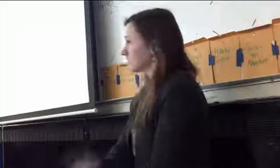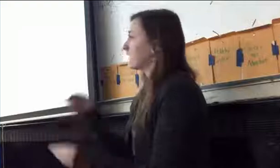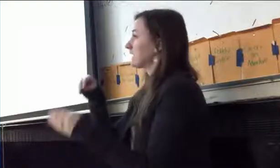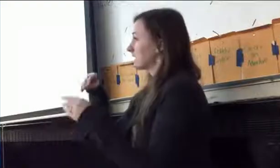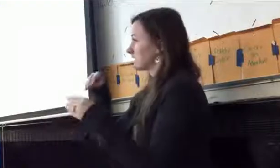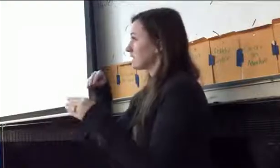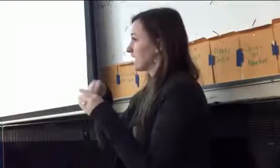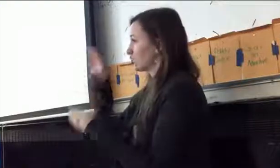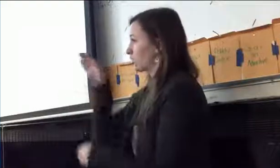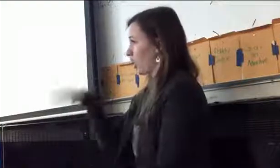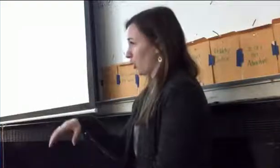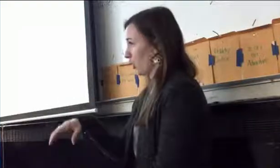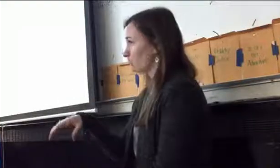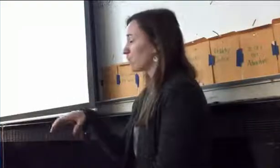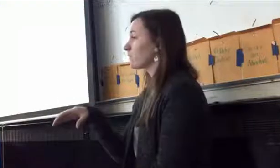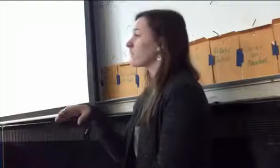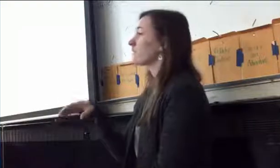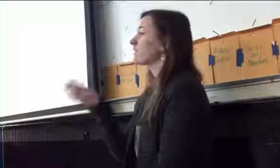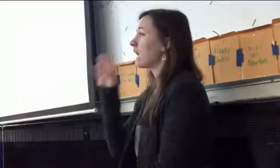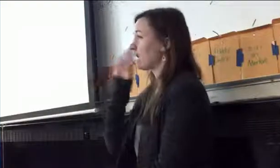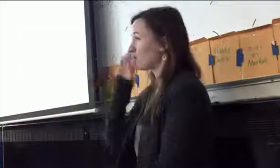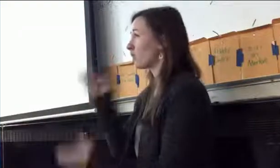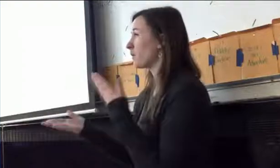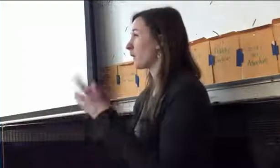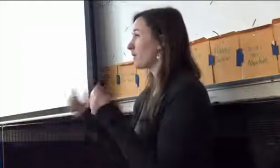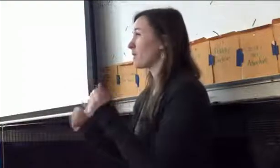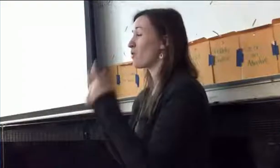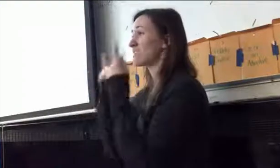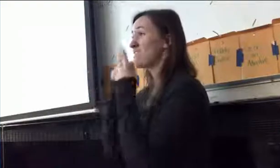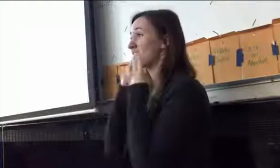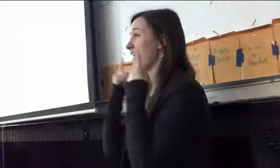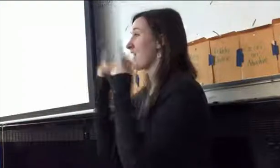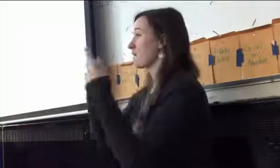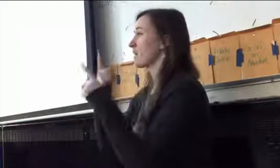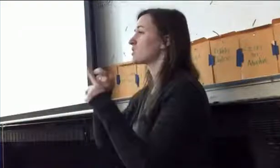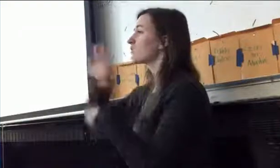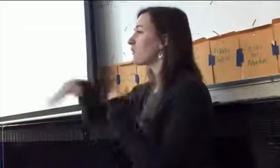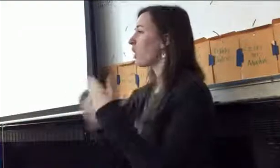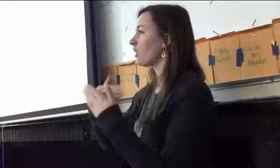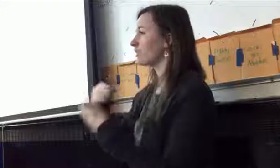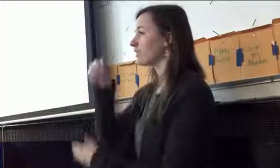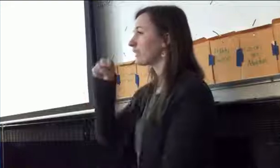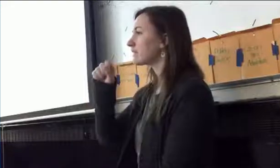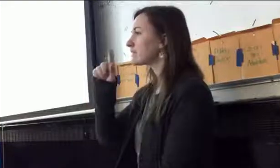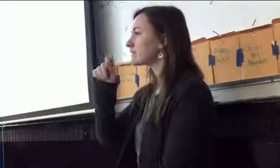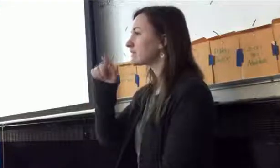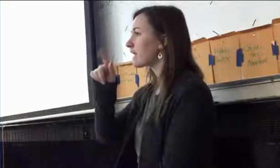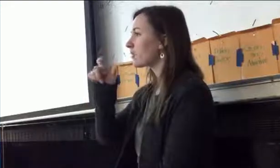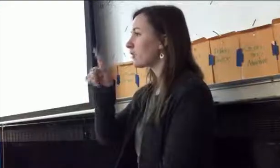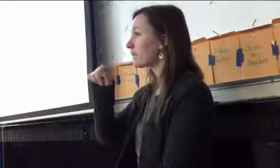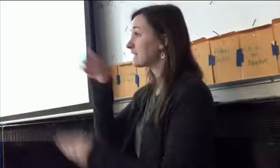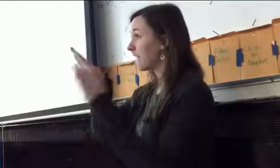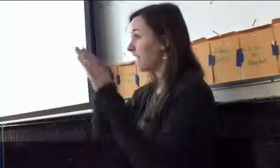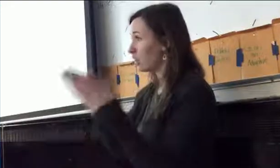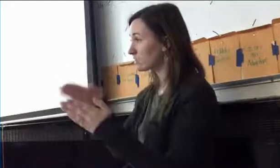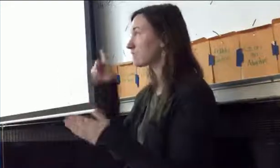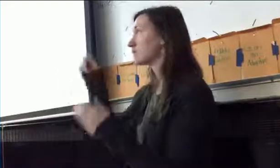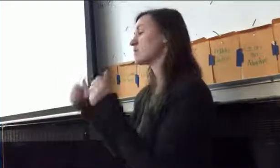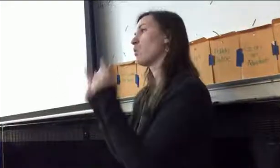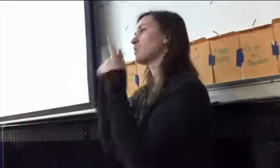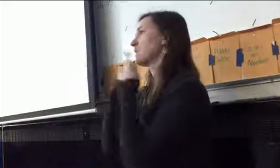Chicago. And it's going to be probably the most famous out of all the settlement houses. It was very successful for several